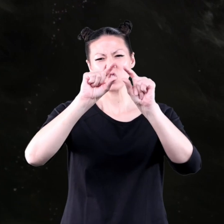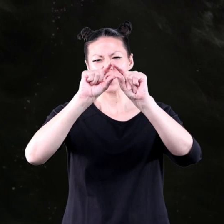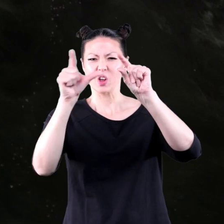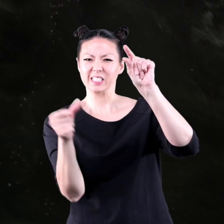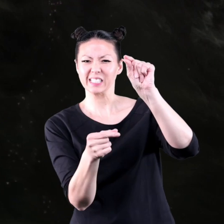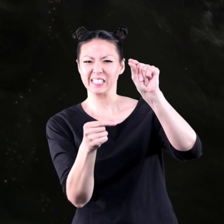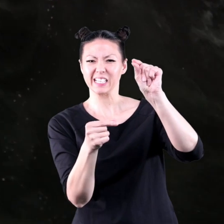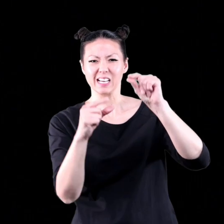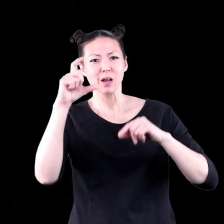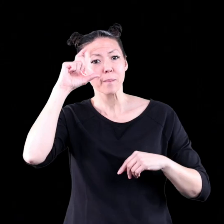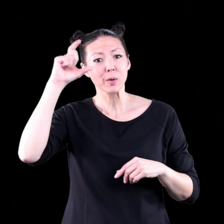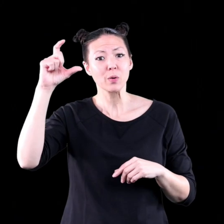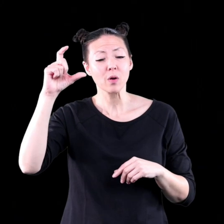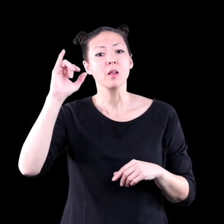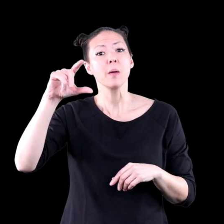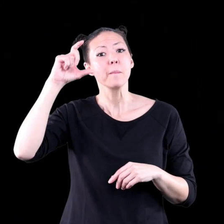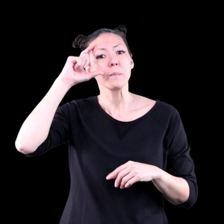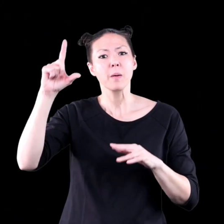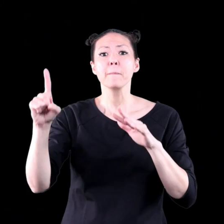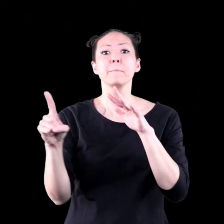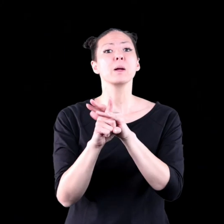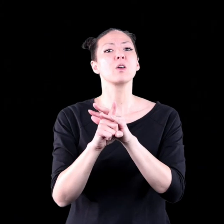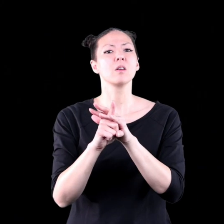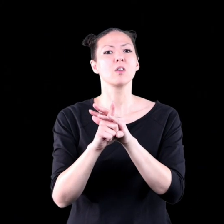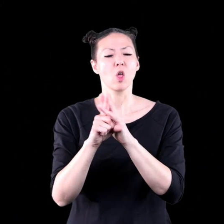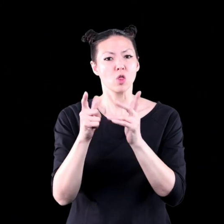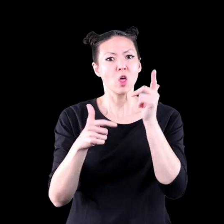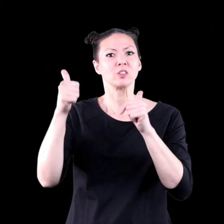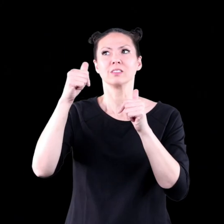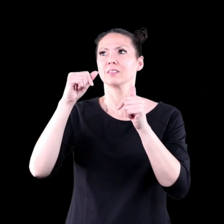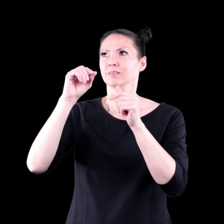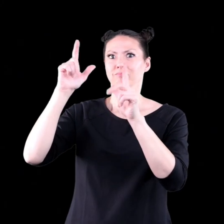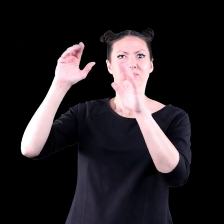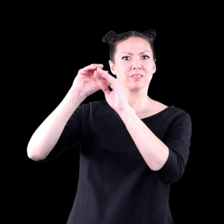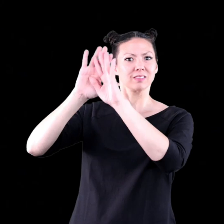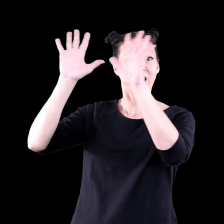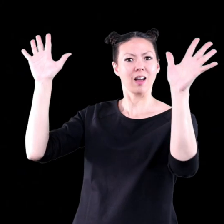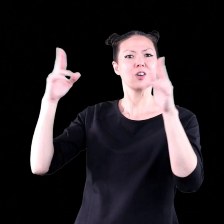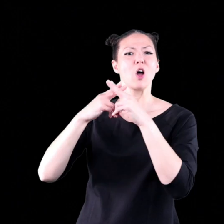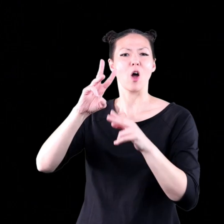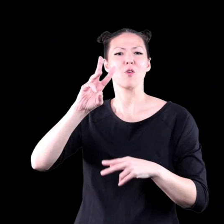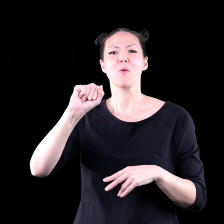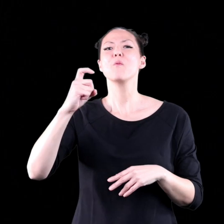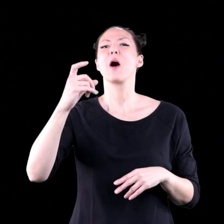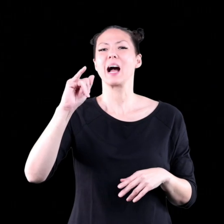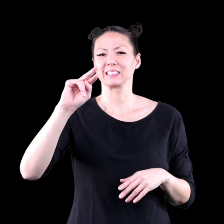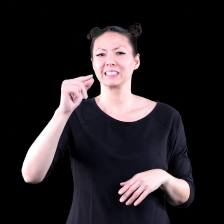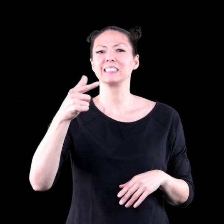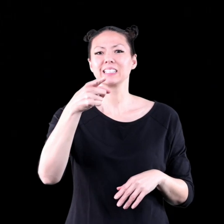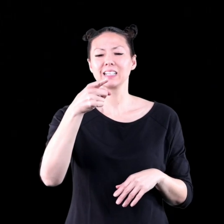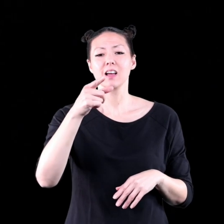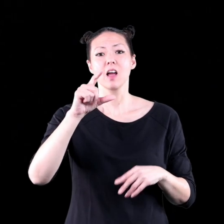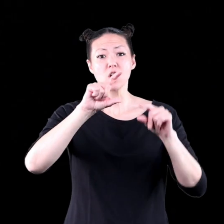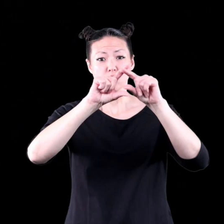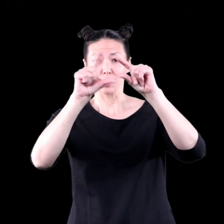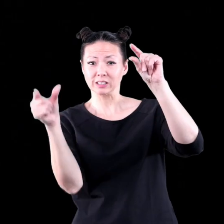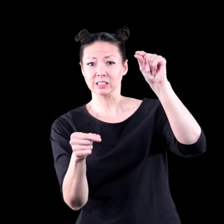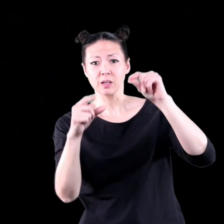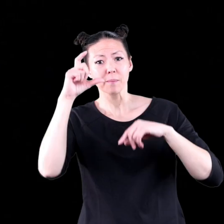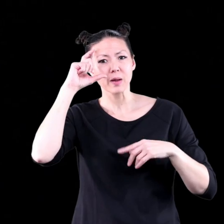when the moon appears to get larger in the sky it is called waxing a crescent moon happens